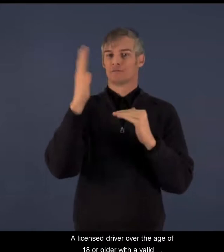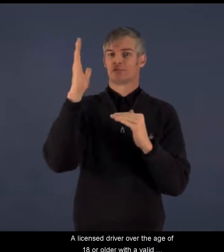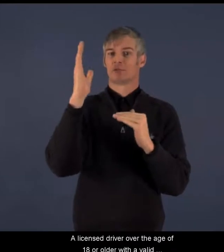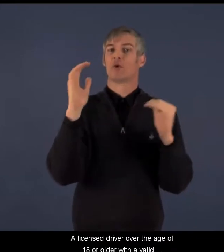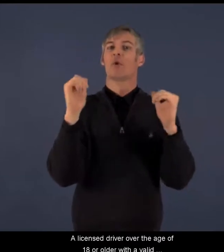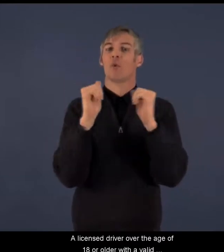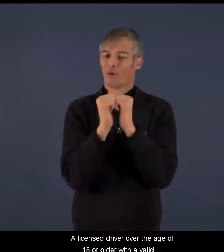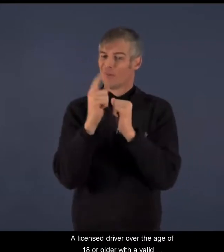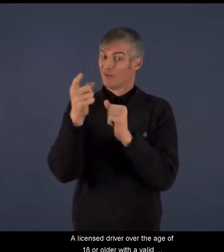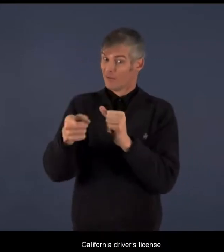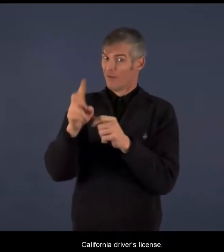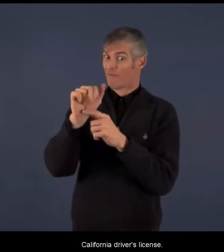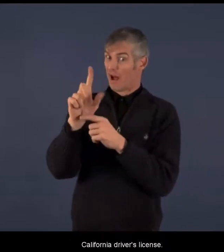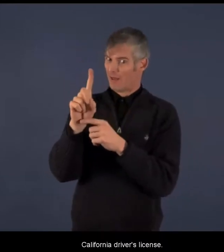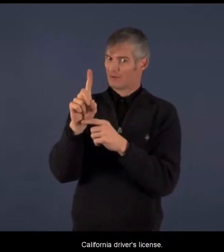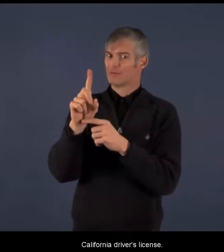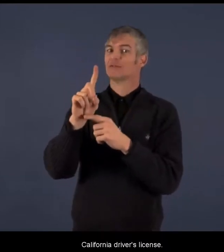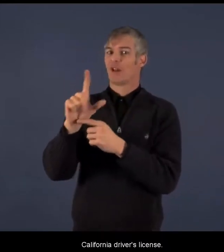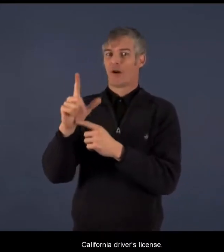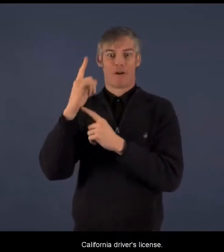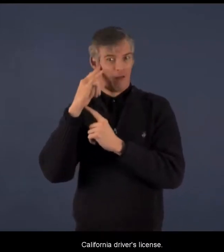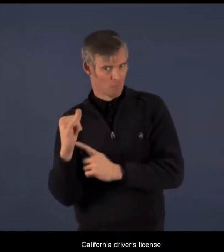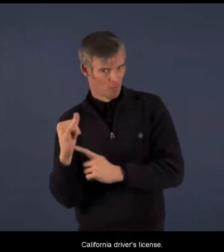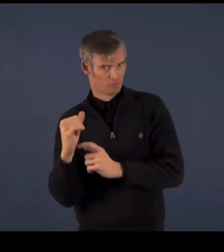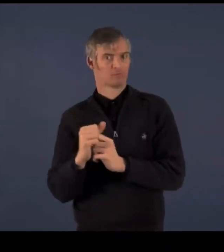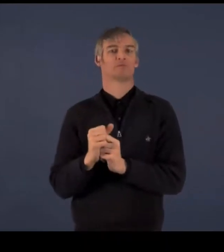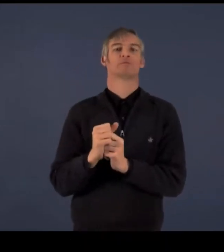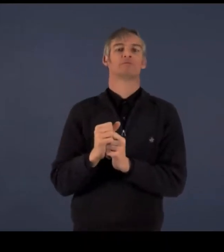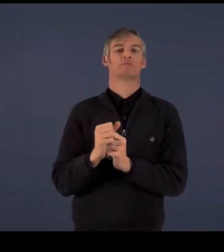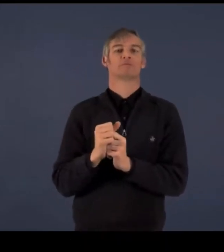or older with a valid California driver's license,